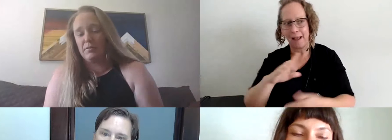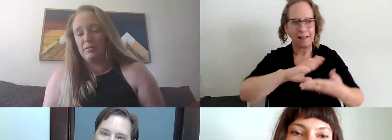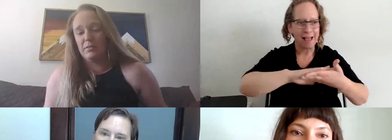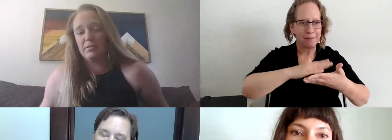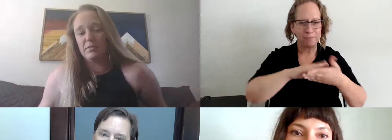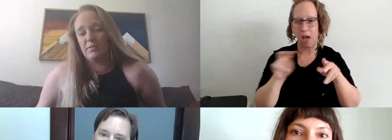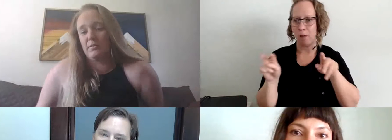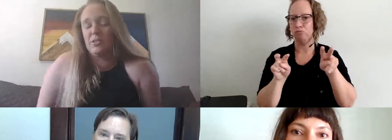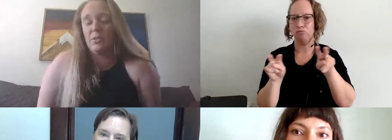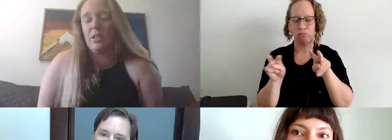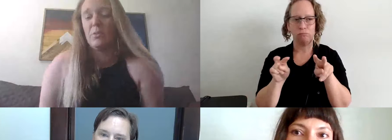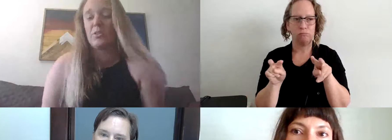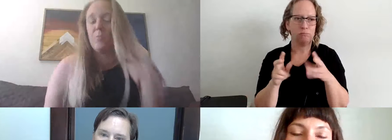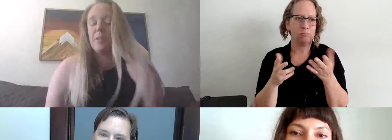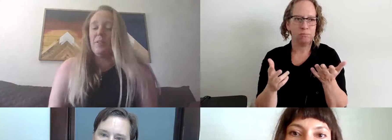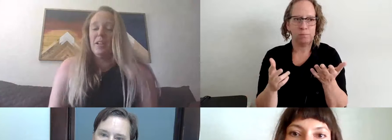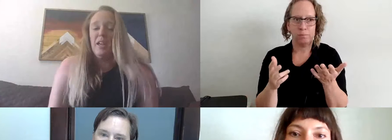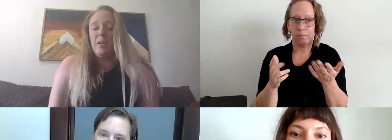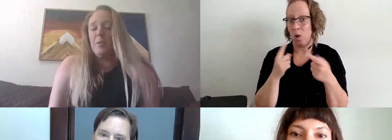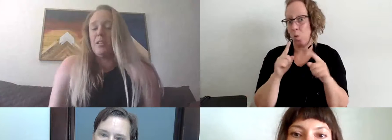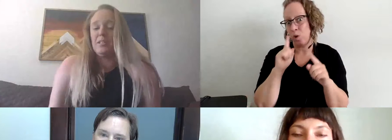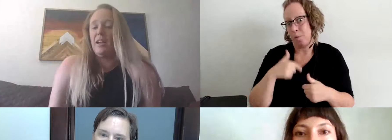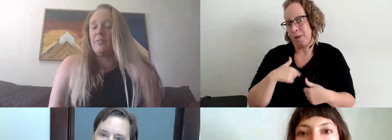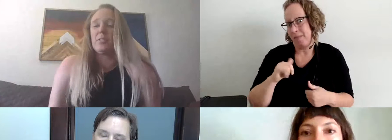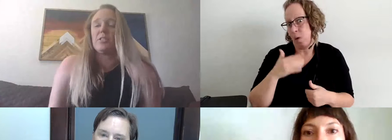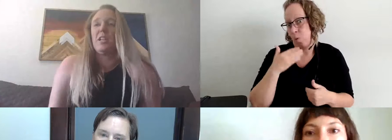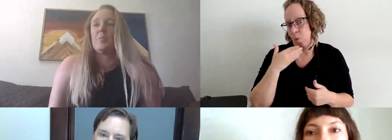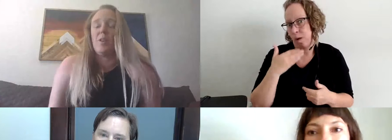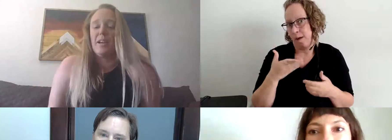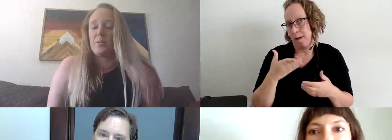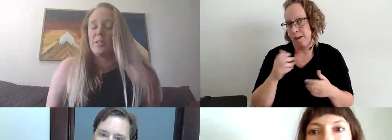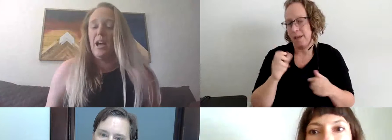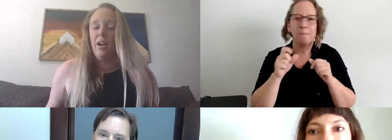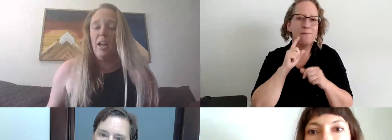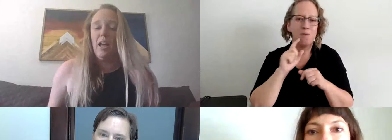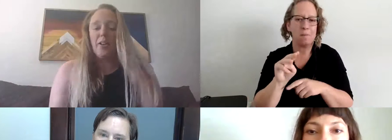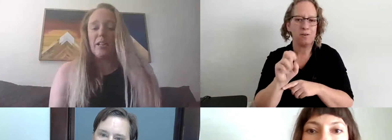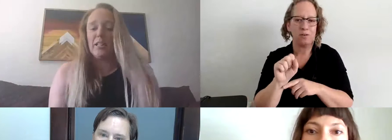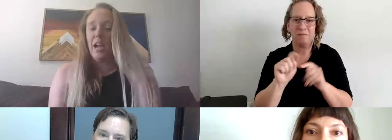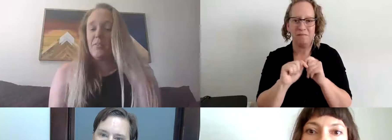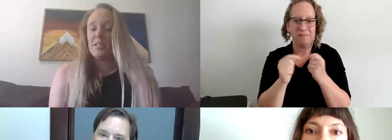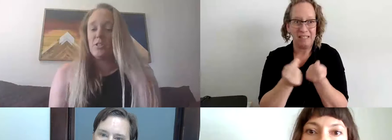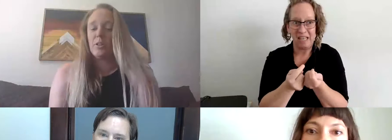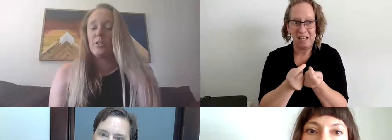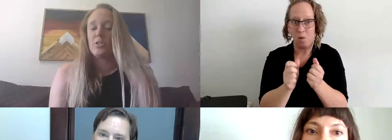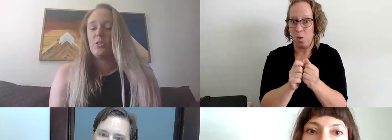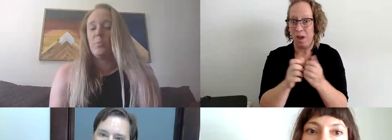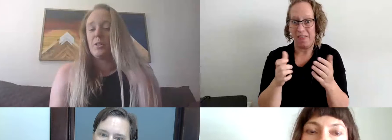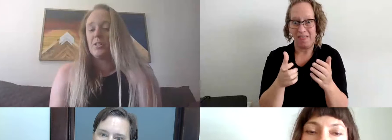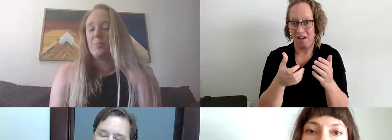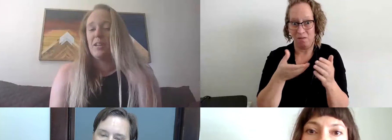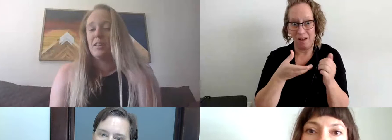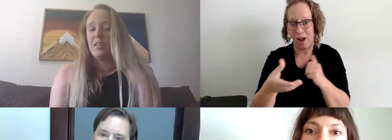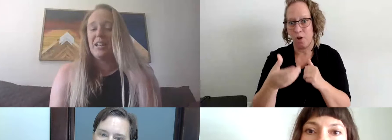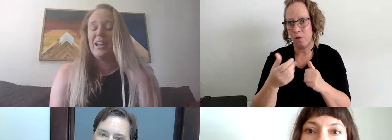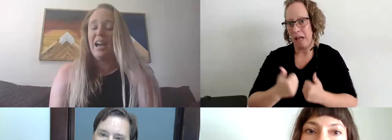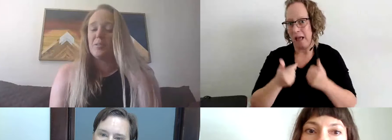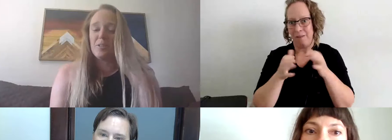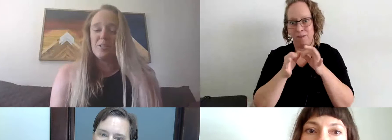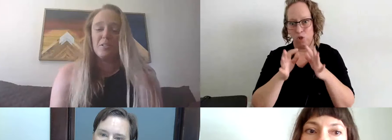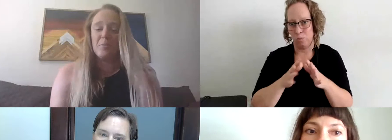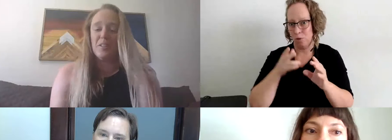that it works for me that way. But yeah, for Teams WebEx, without hiring a live interpreter to participate